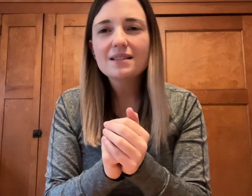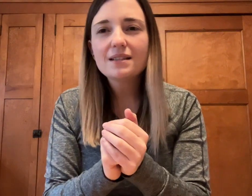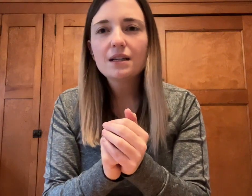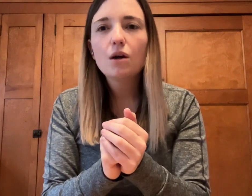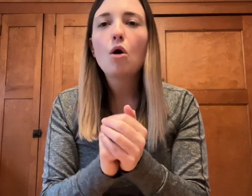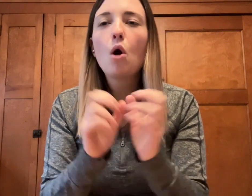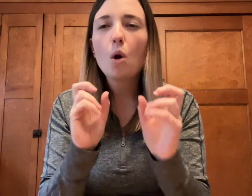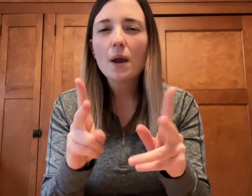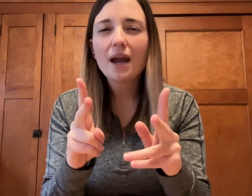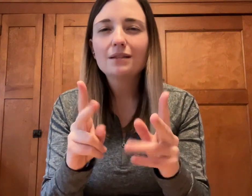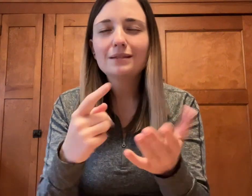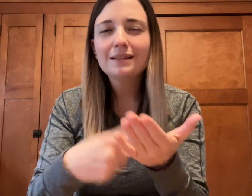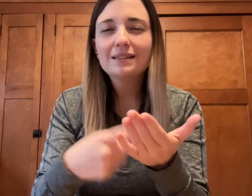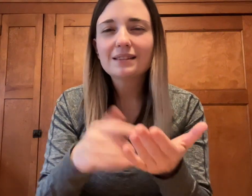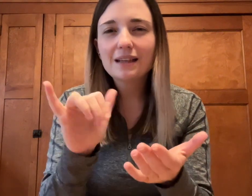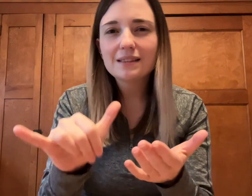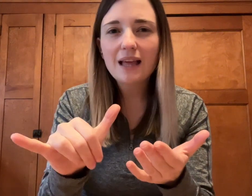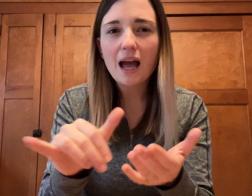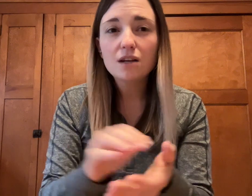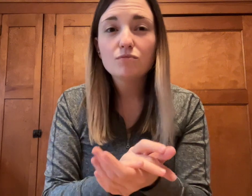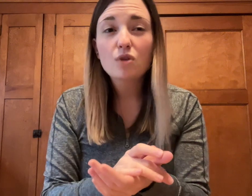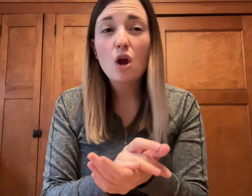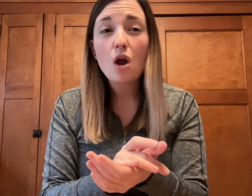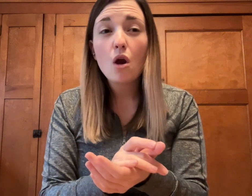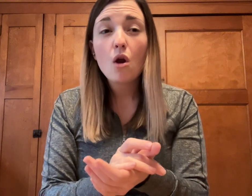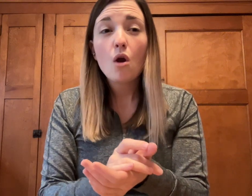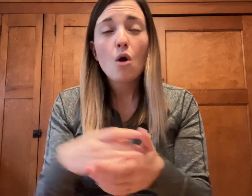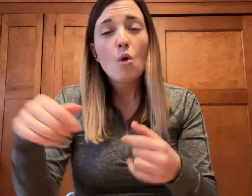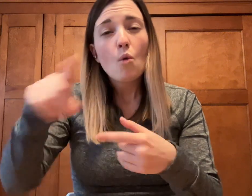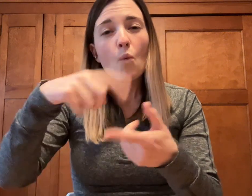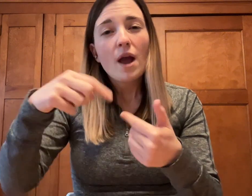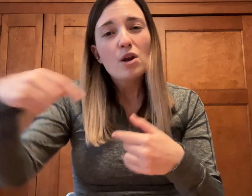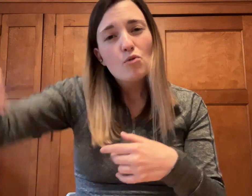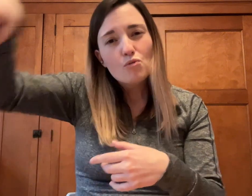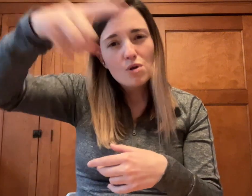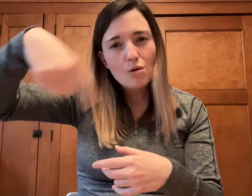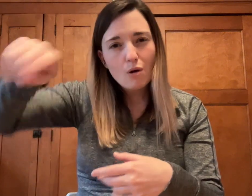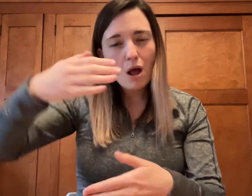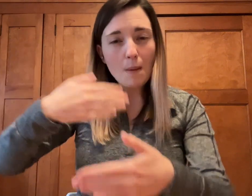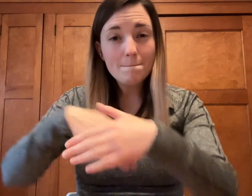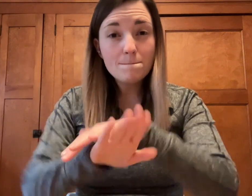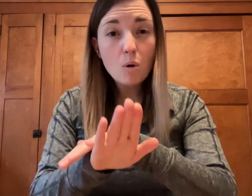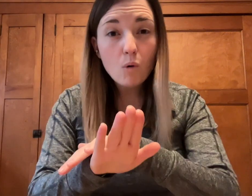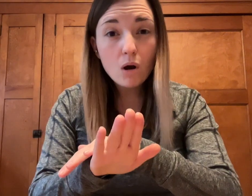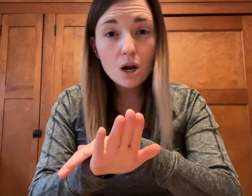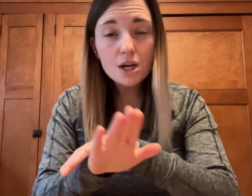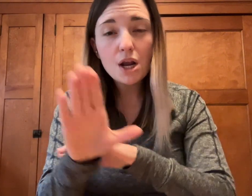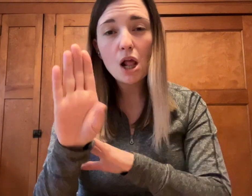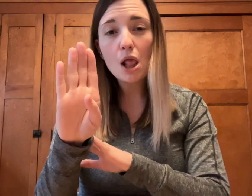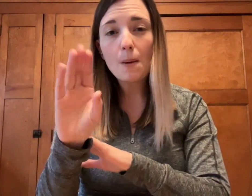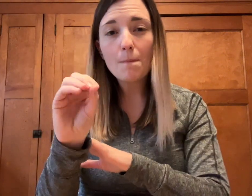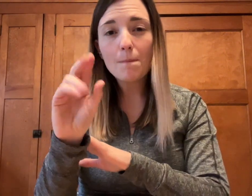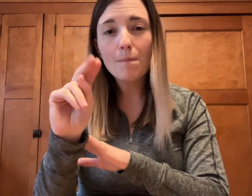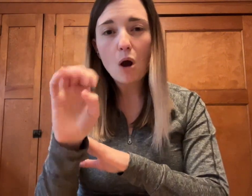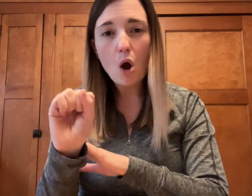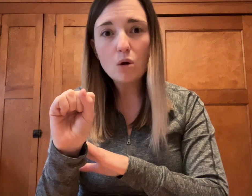our bones were not exactly the way they are now. Anybody have any idea of what our bones were probably like when we were born? Gary?